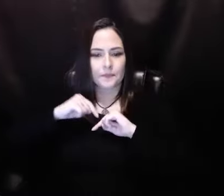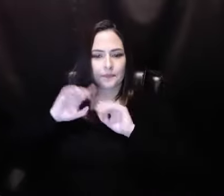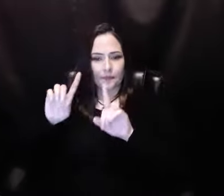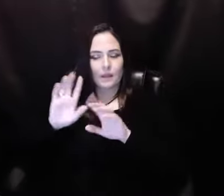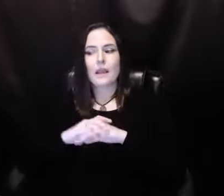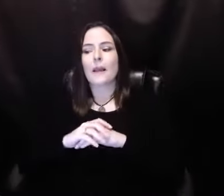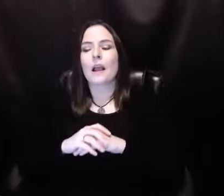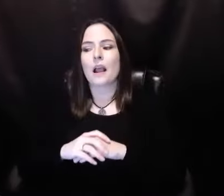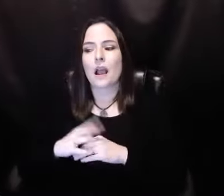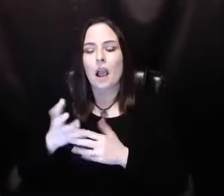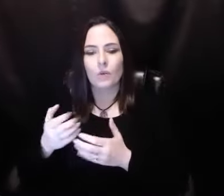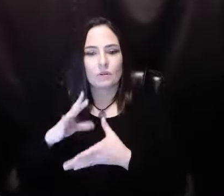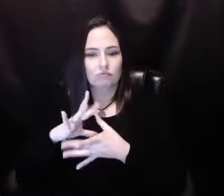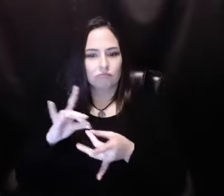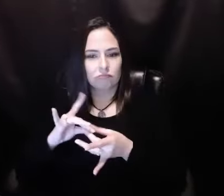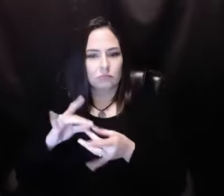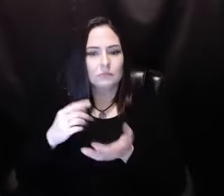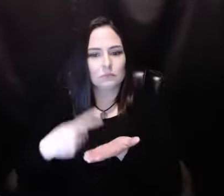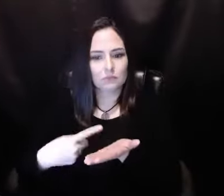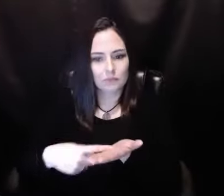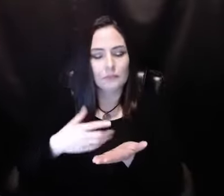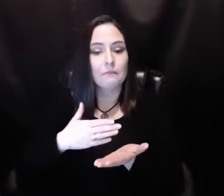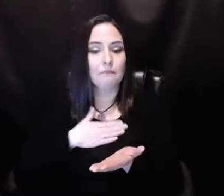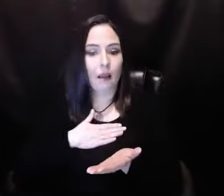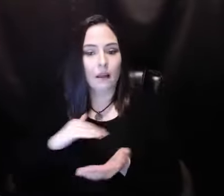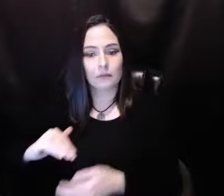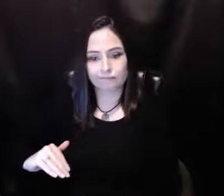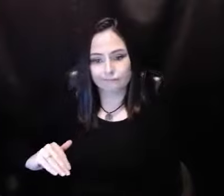I want to take a step back and go back to my youth,